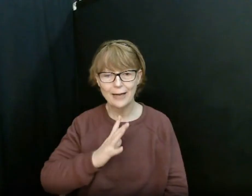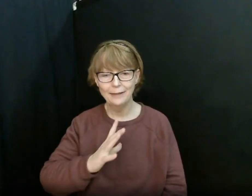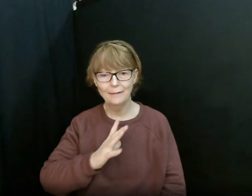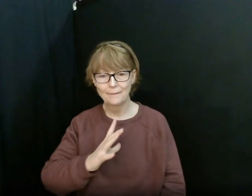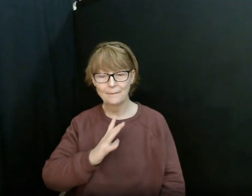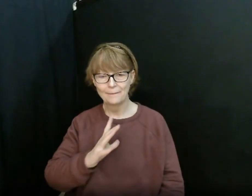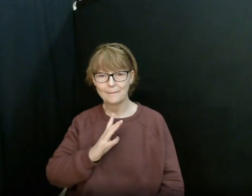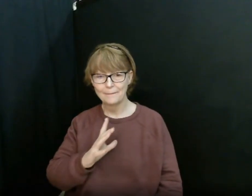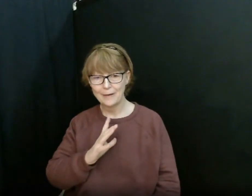Fine. Fine.